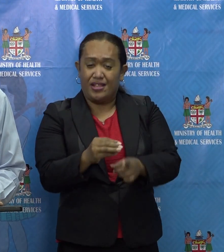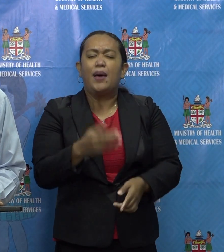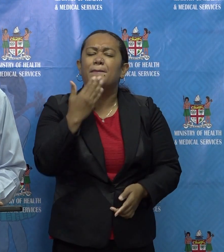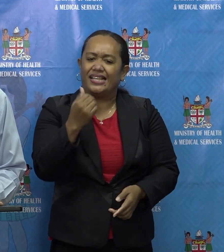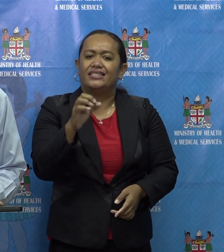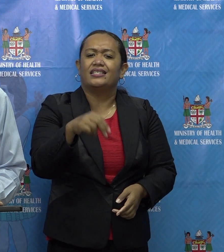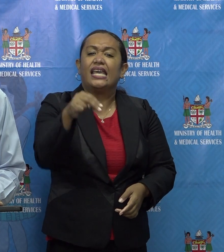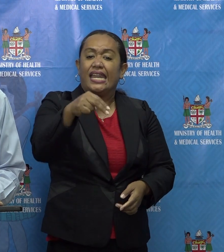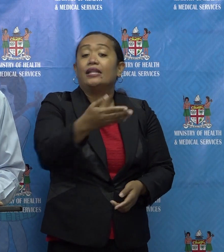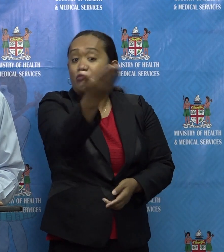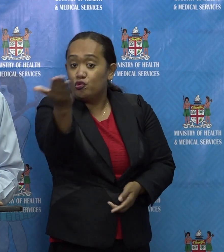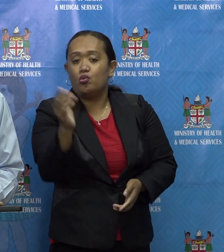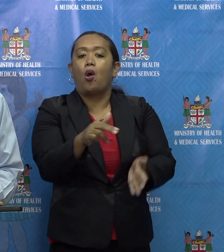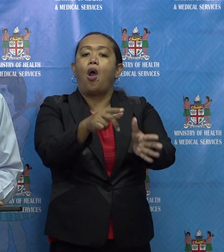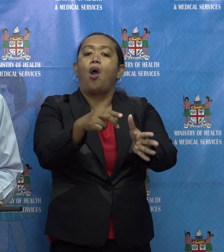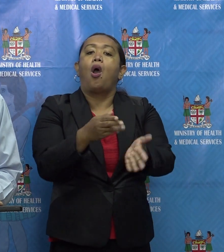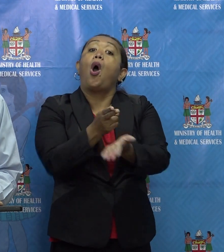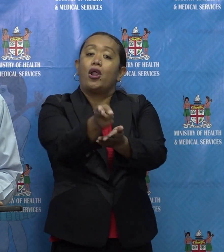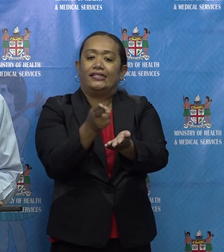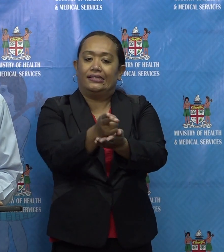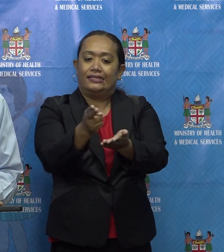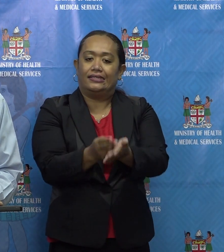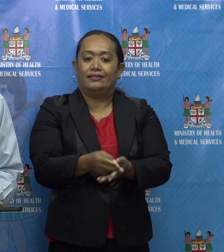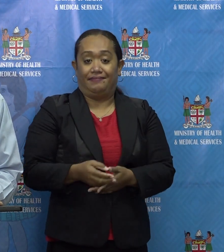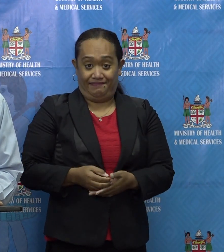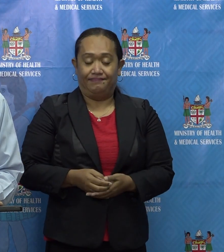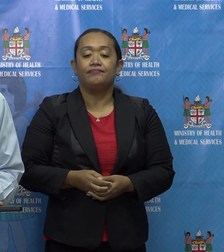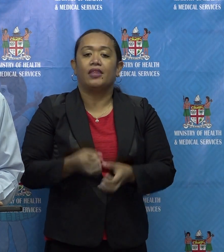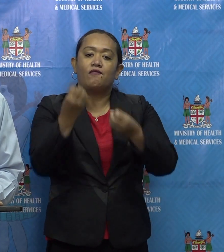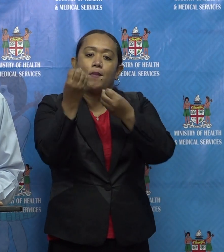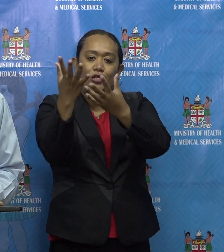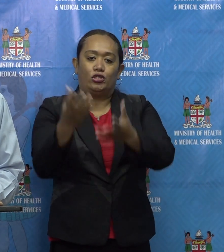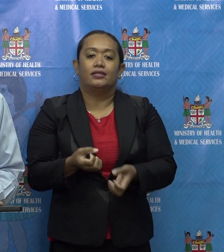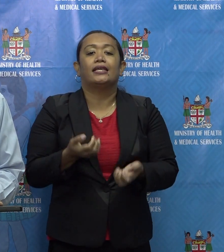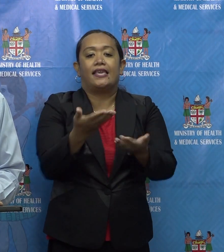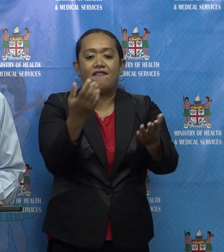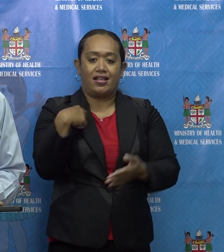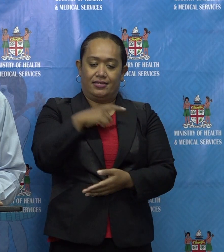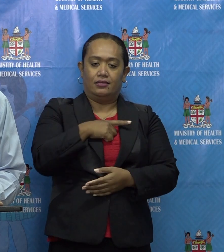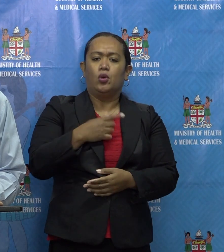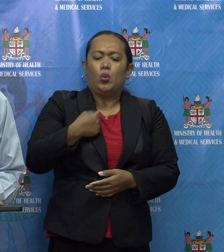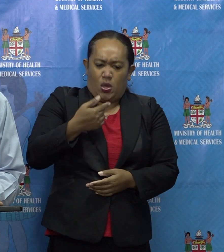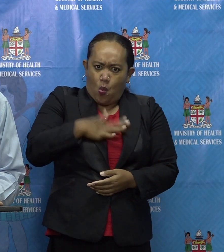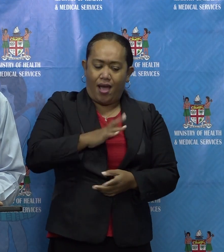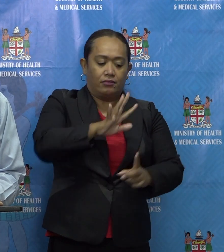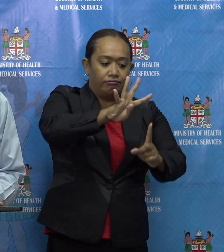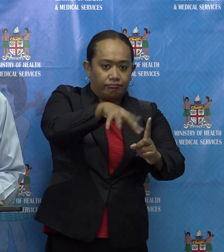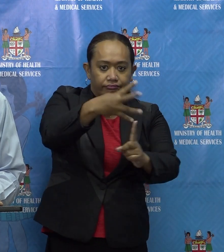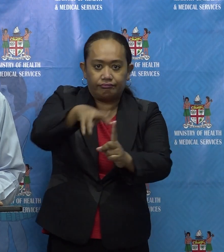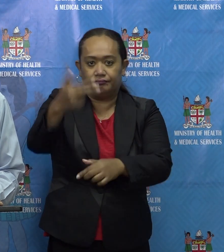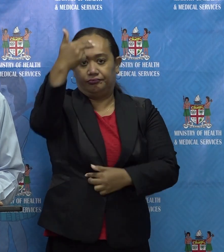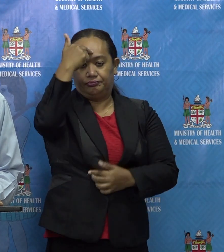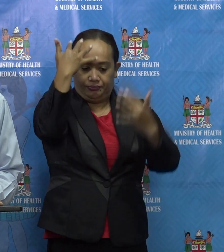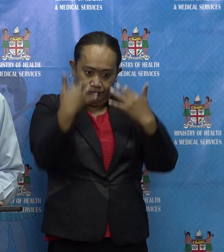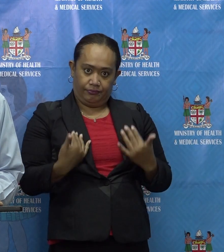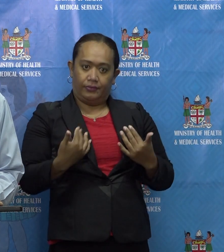and cooperation are keys to the success of this operation. The results of the screening exercise will determine the need for larger, more